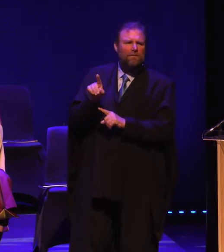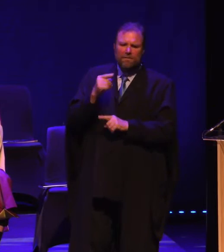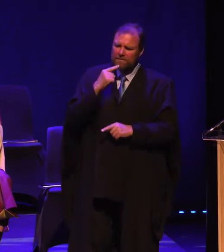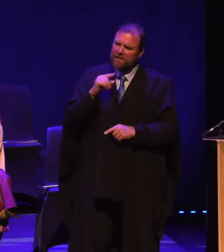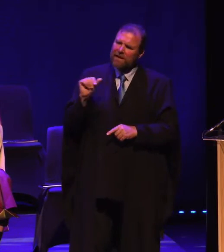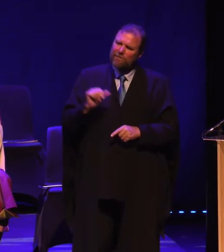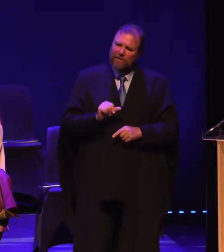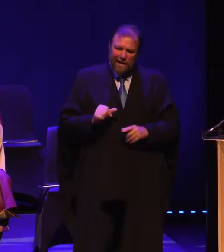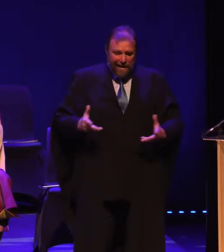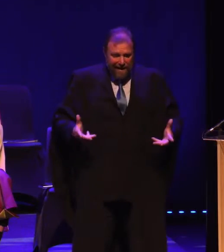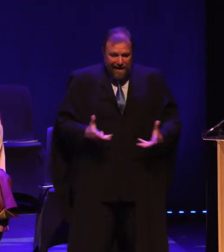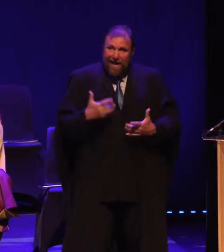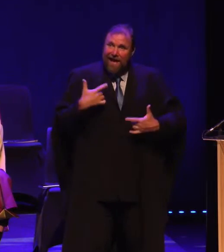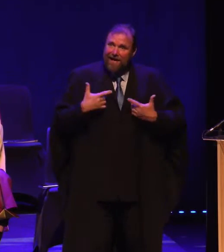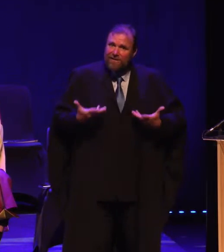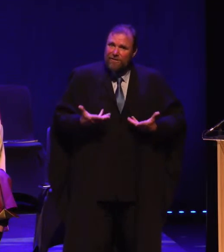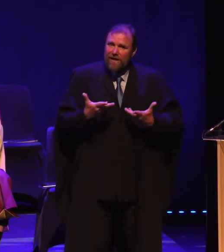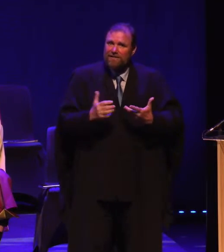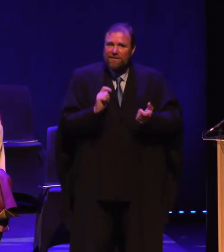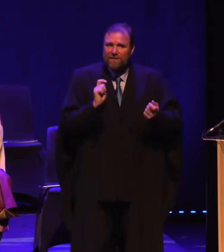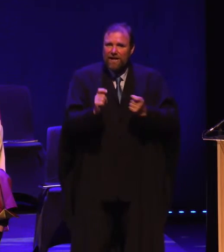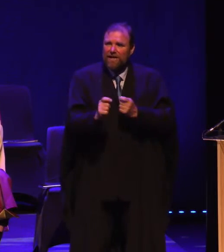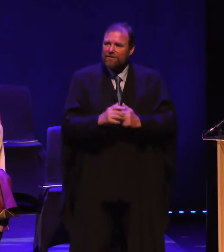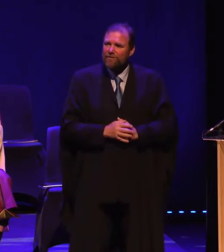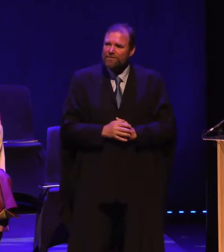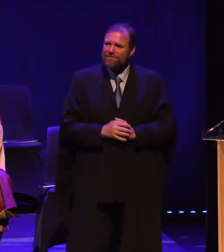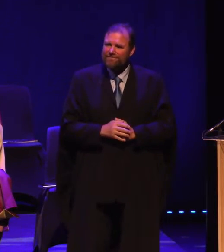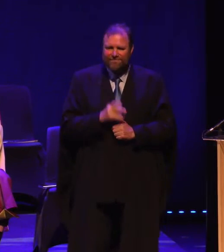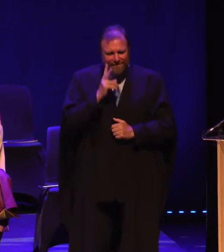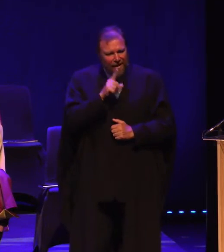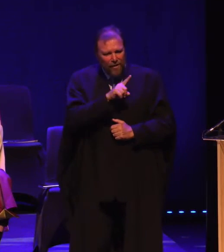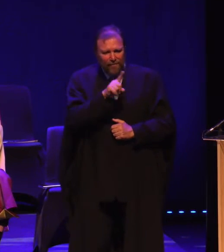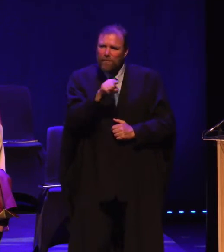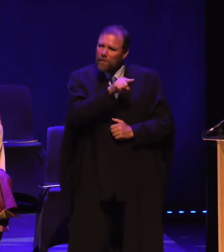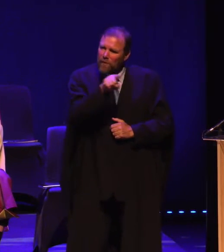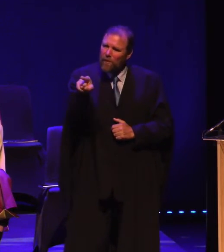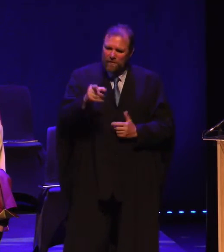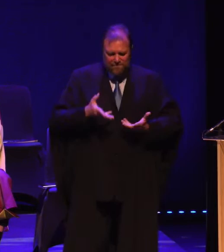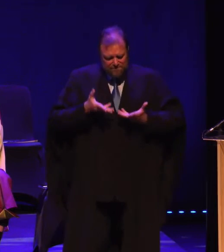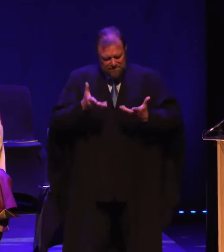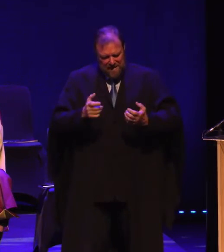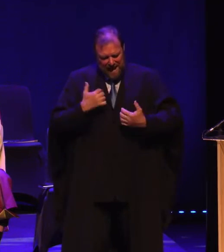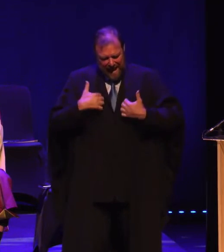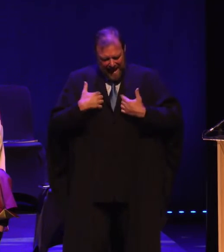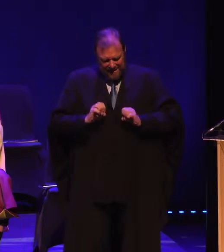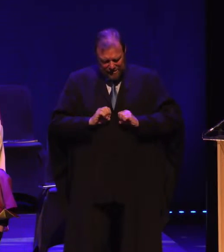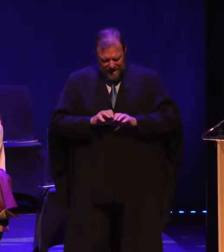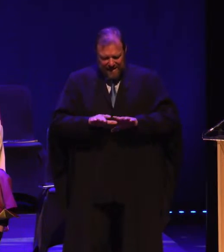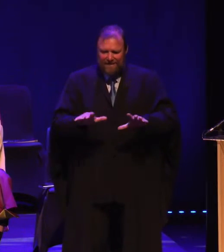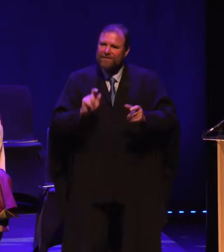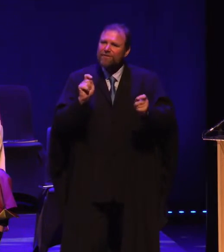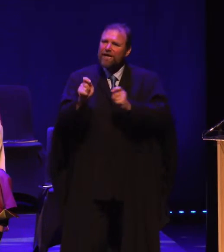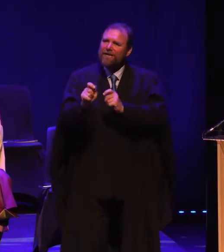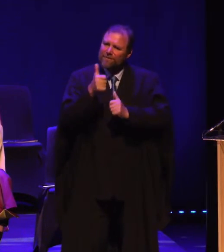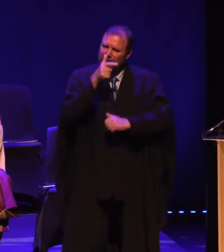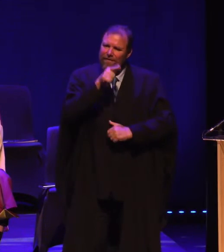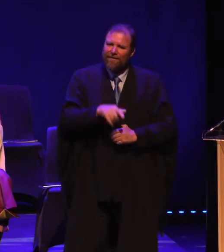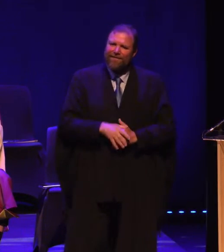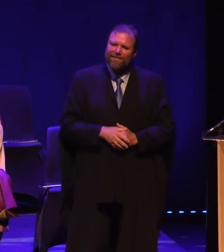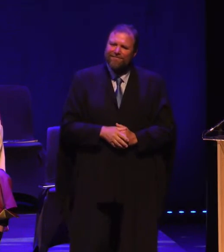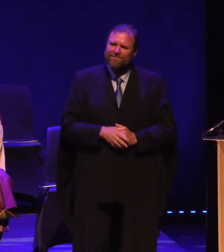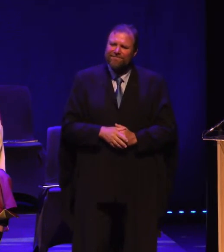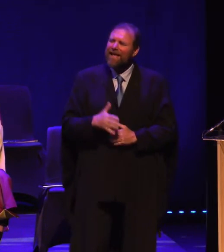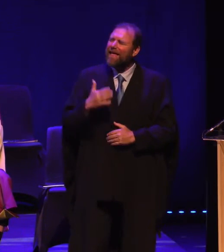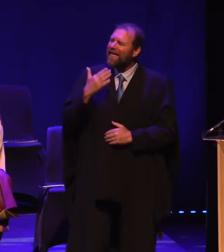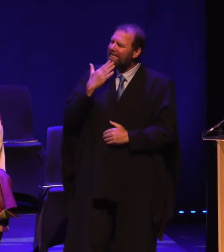the change. I look forward to seeing you energise the change in your future careers. Good luck. Thank you